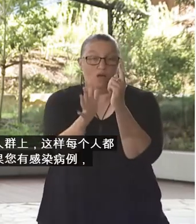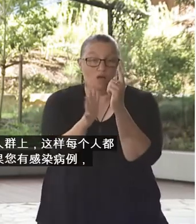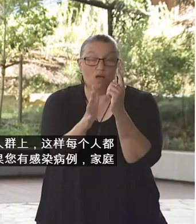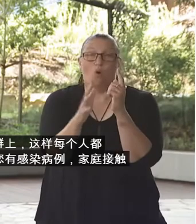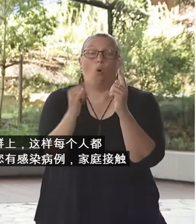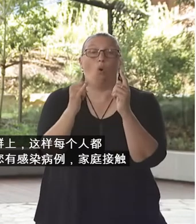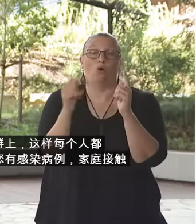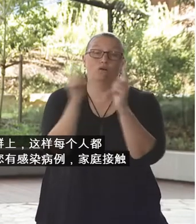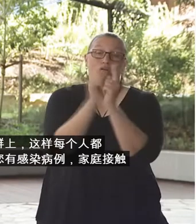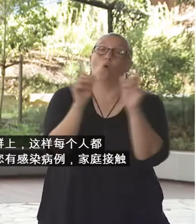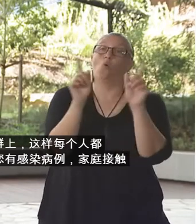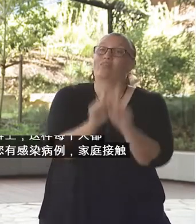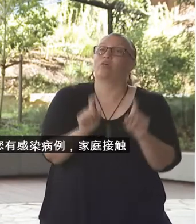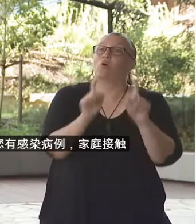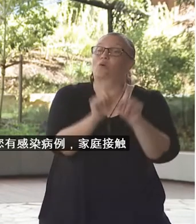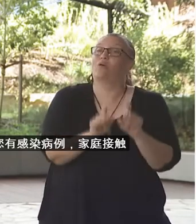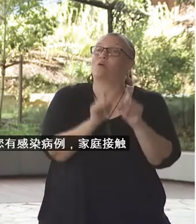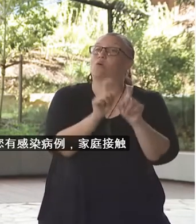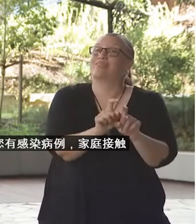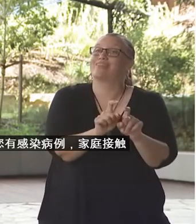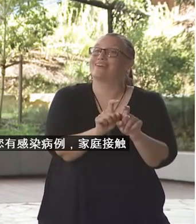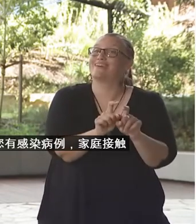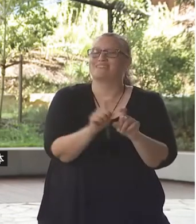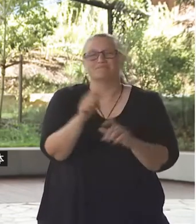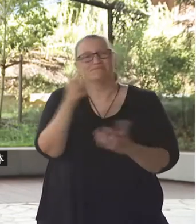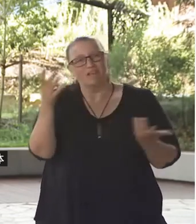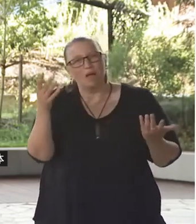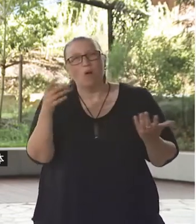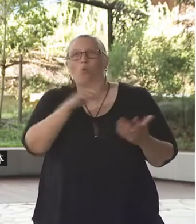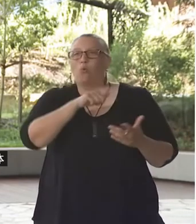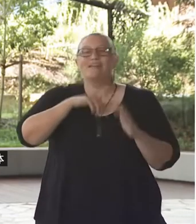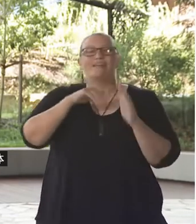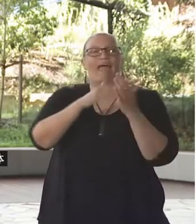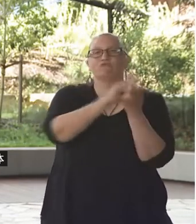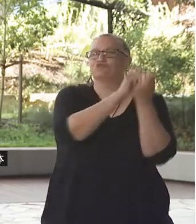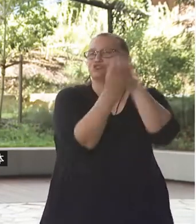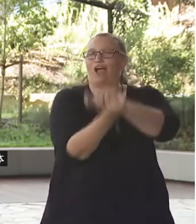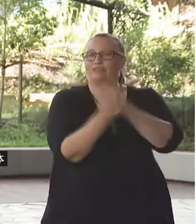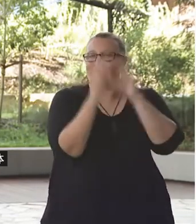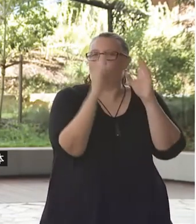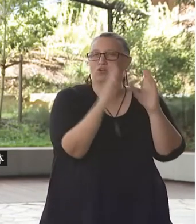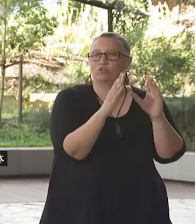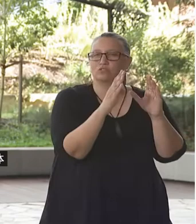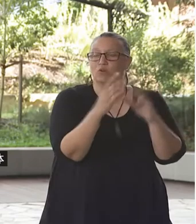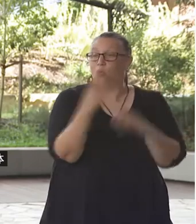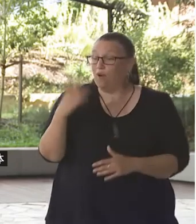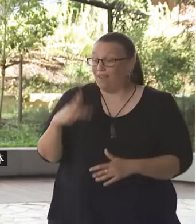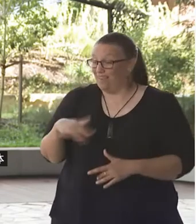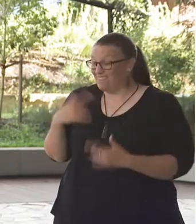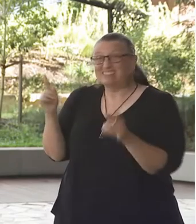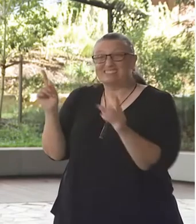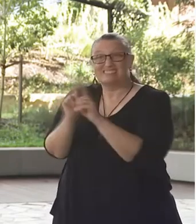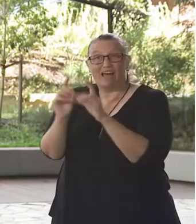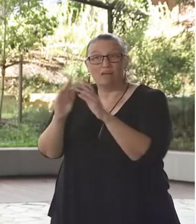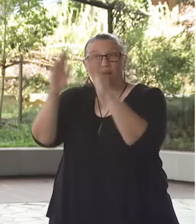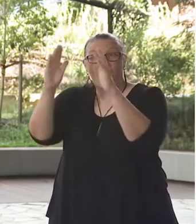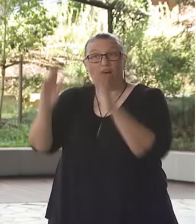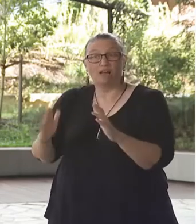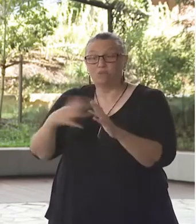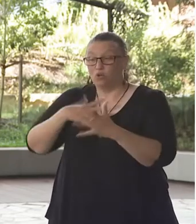that household contacts are the group that's most at risk if you've got an infectious case in that